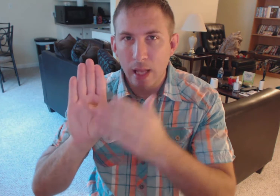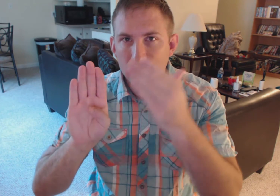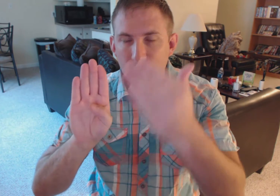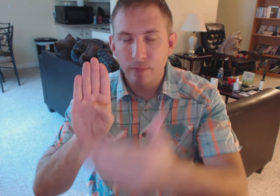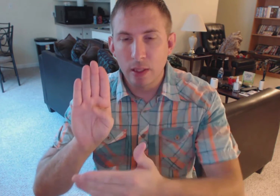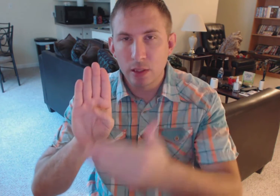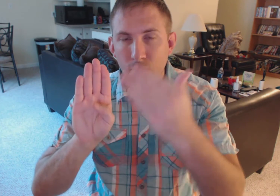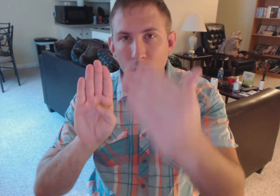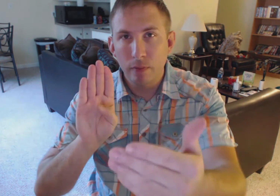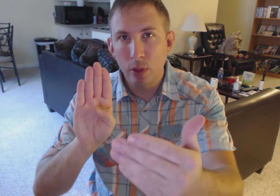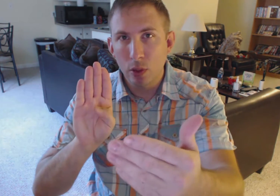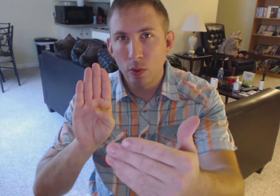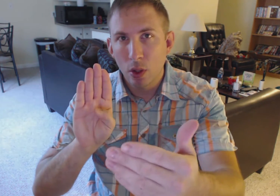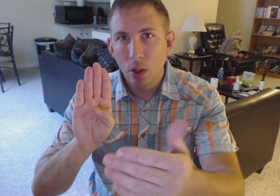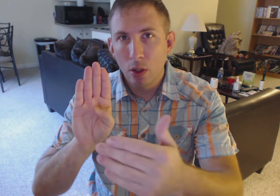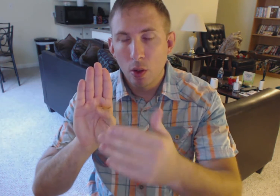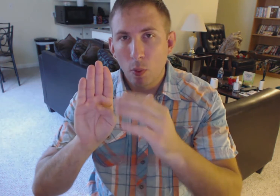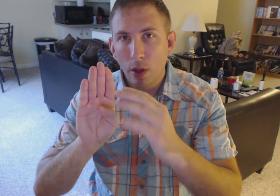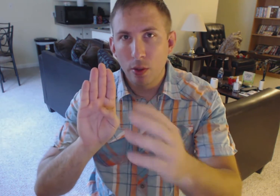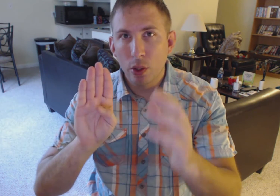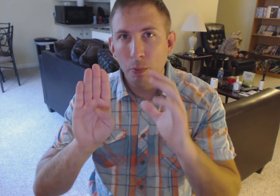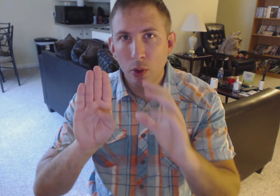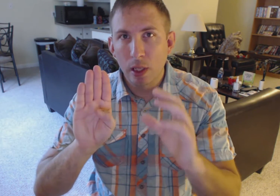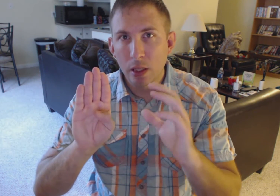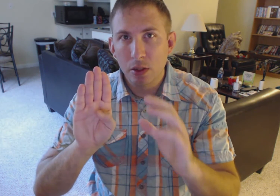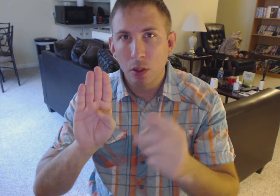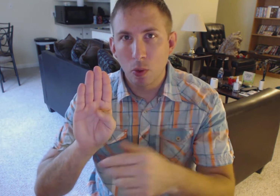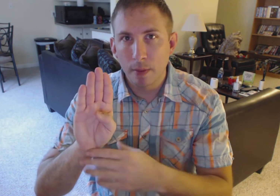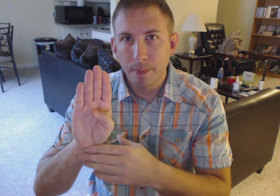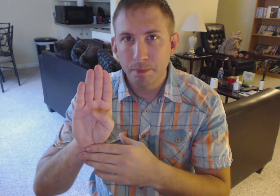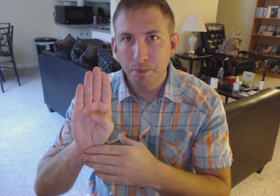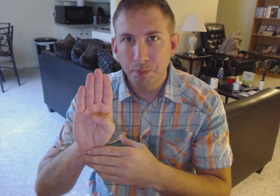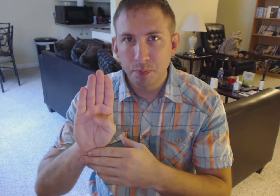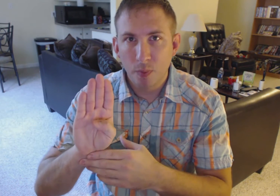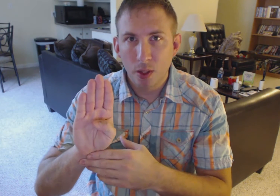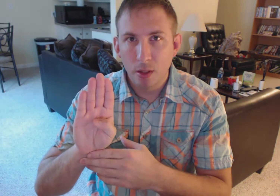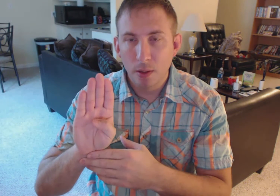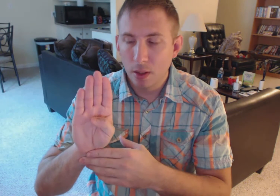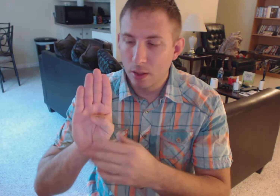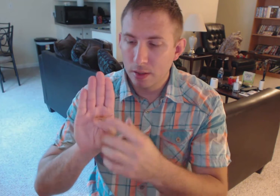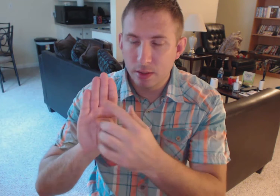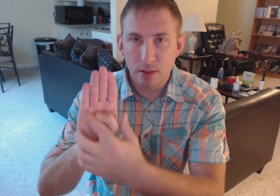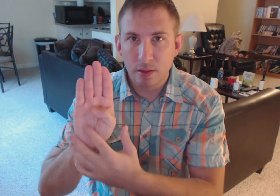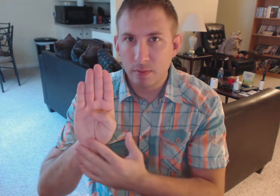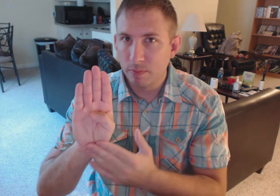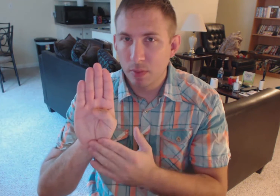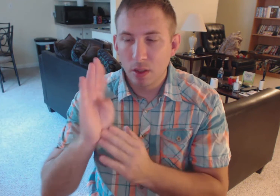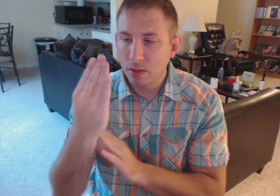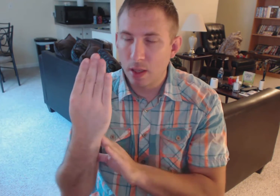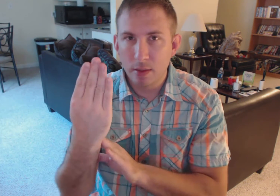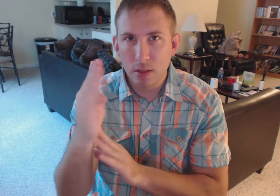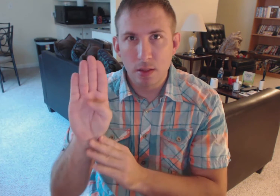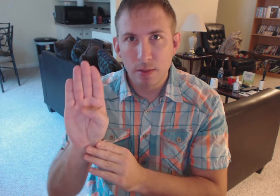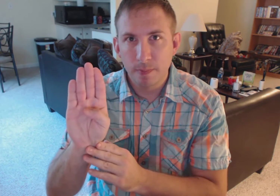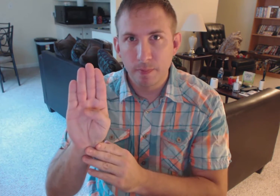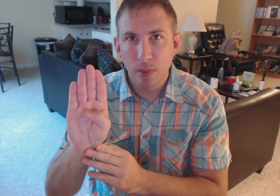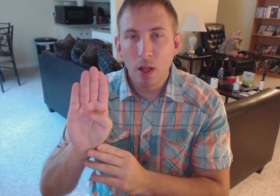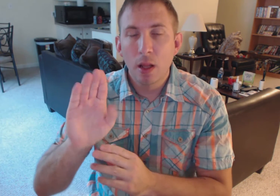has to face in front of you when you communicate someone. It's, it's like this.